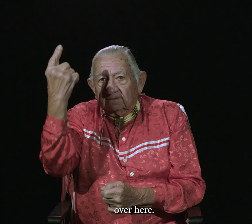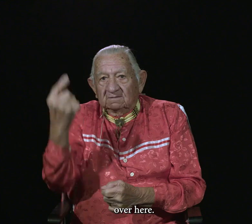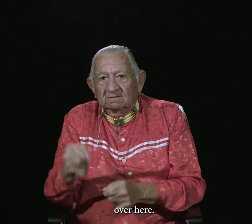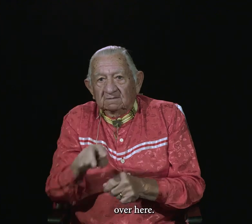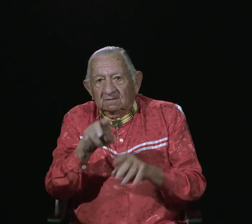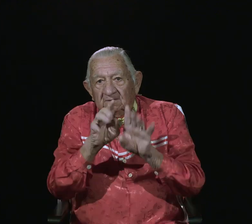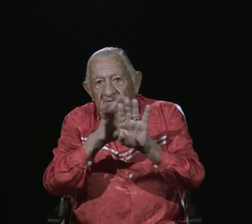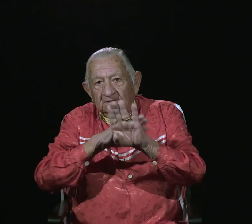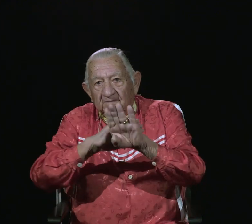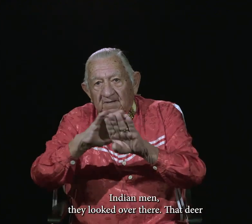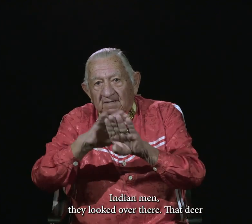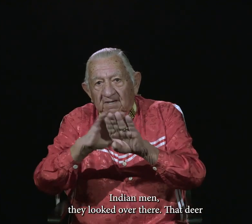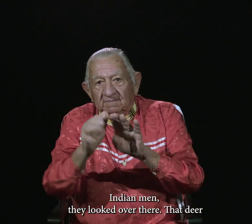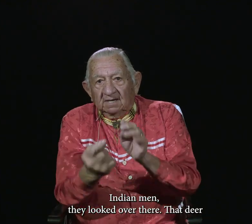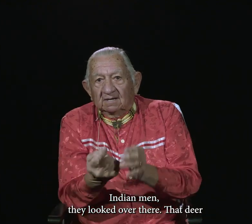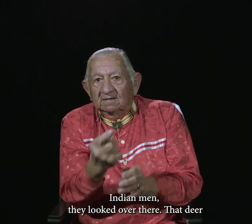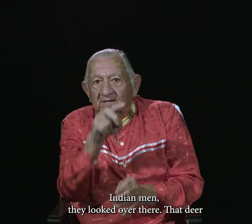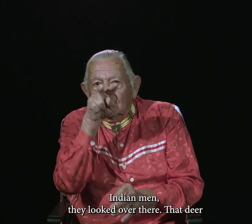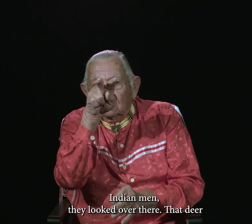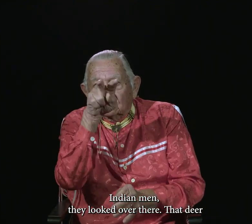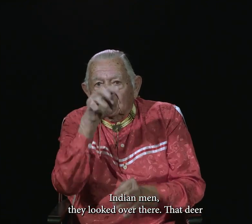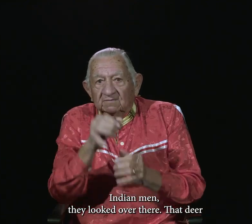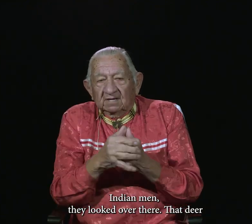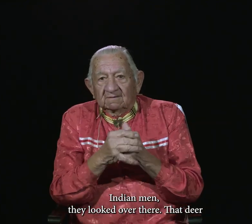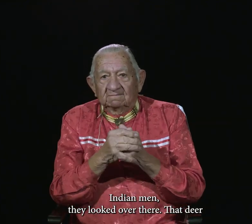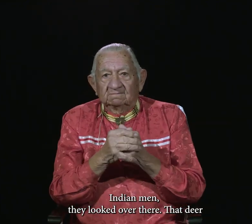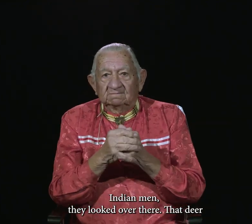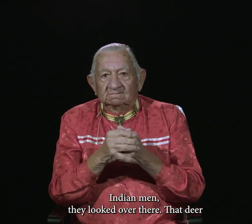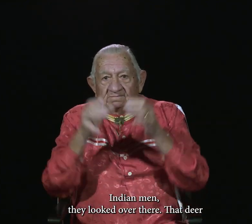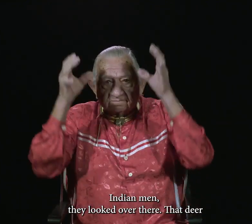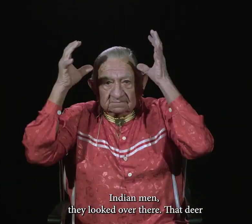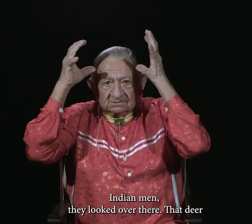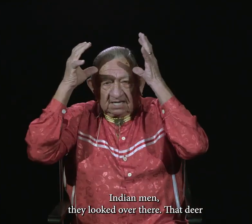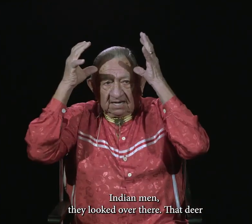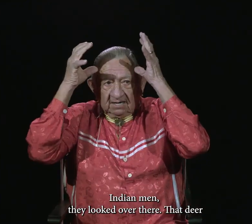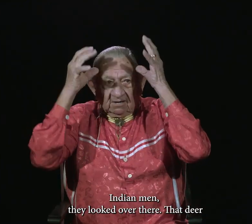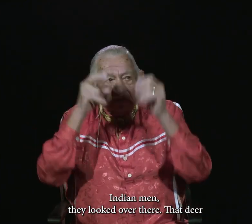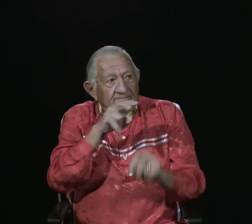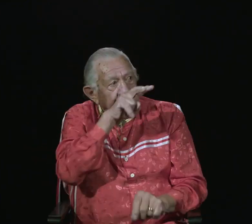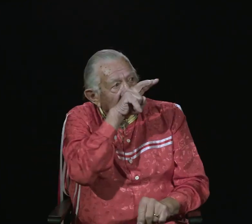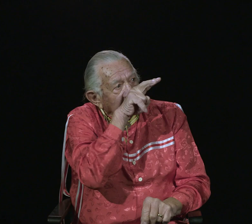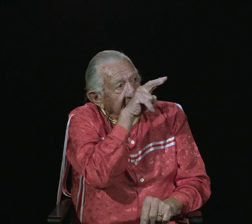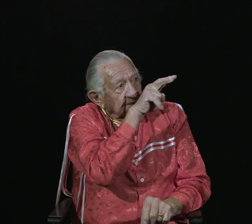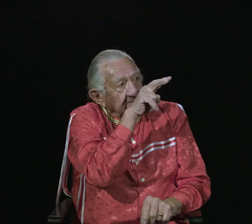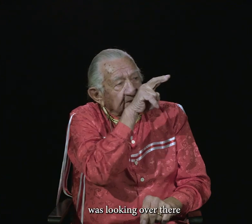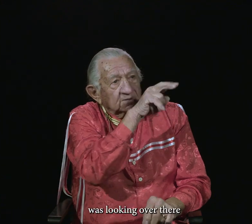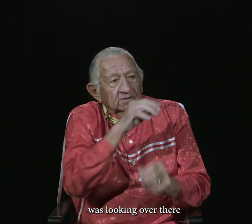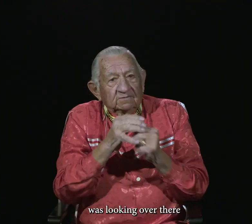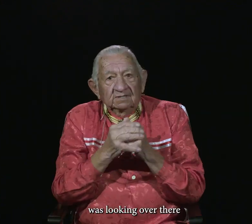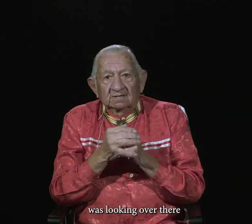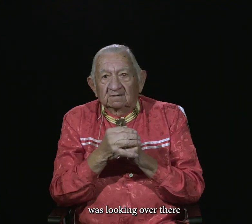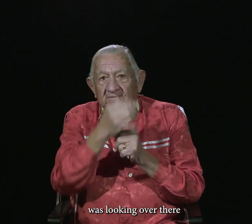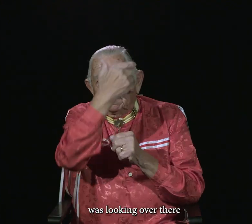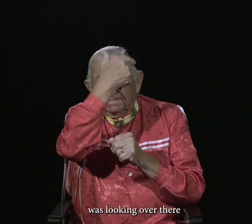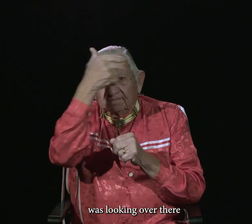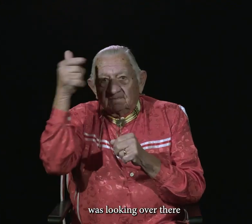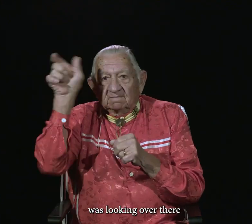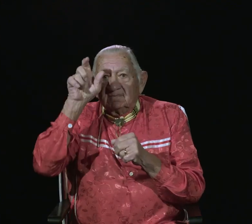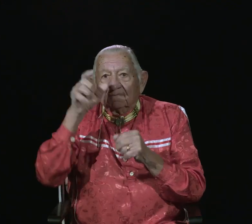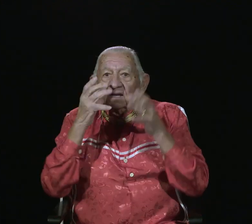them Indian men, they looked over there. That deer, He was looking over there at